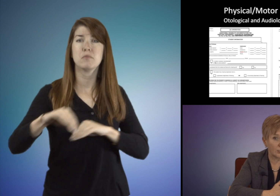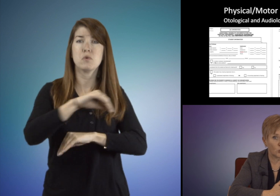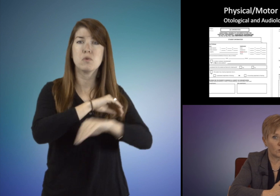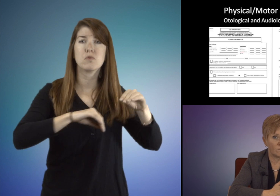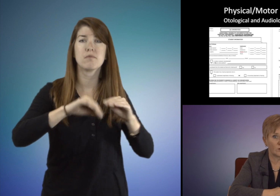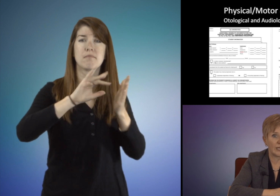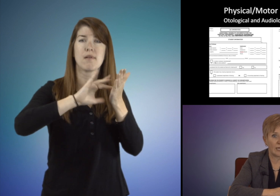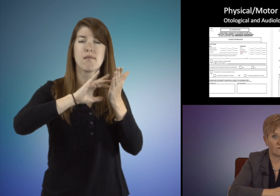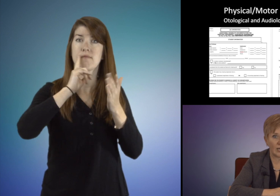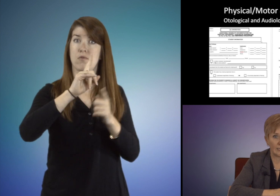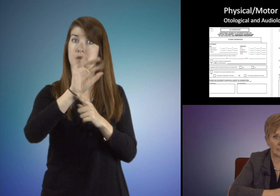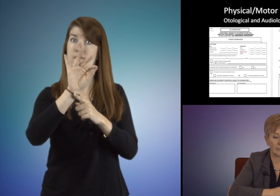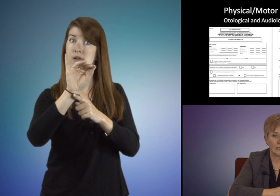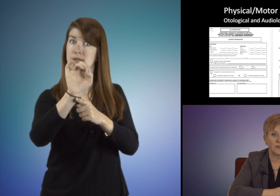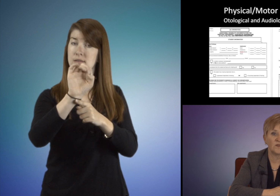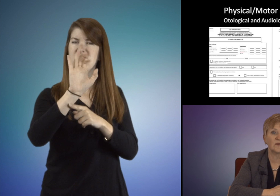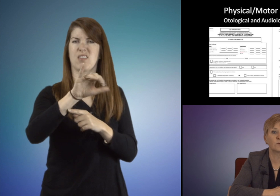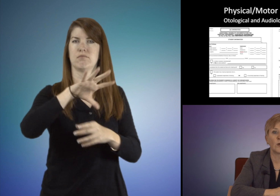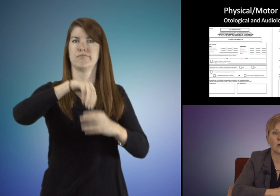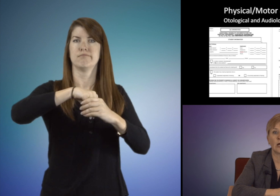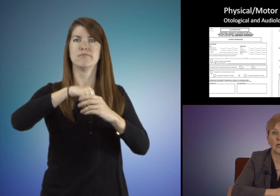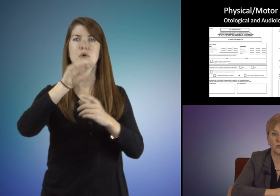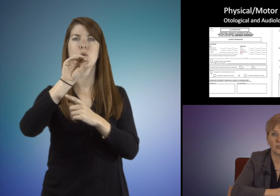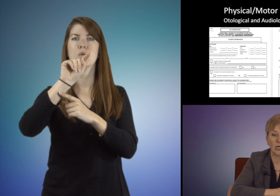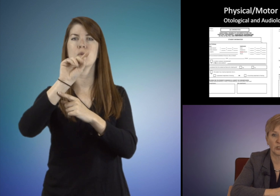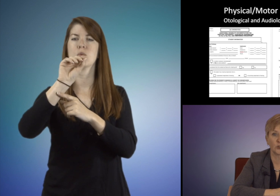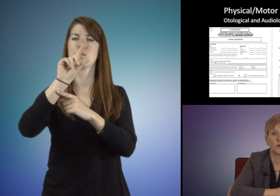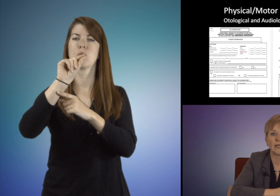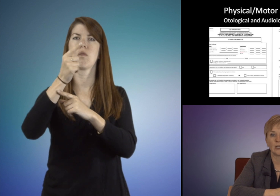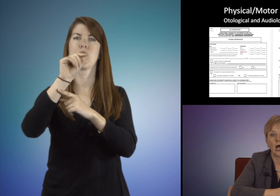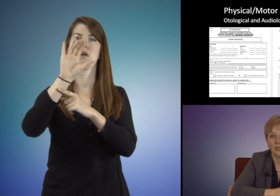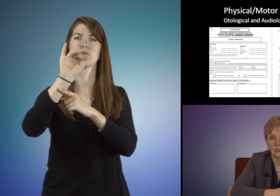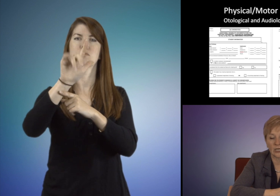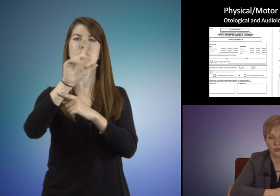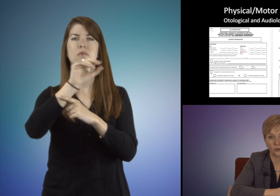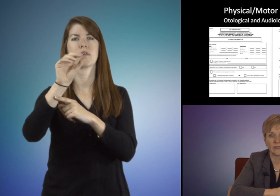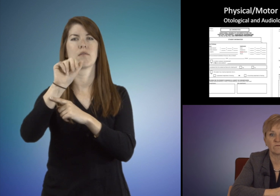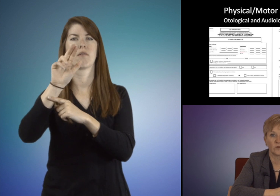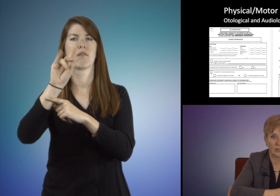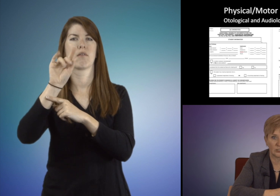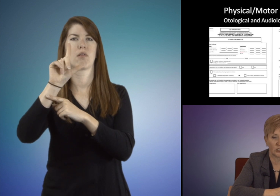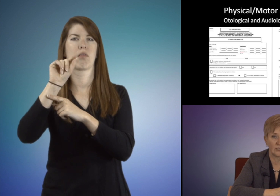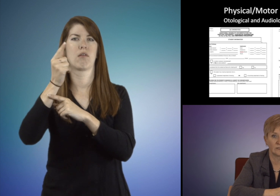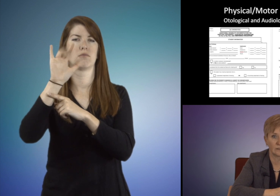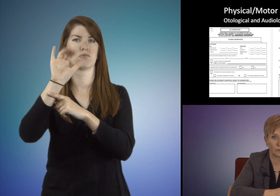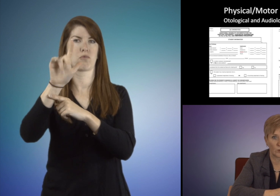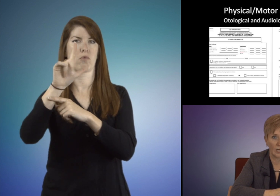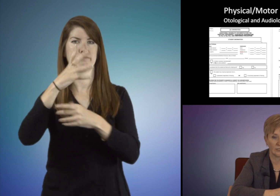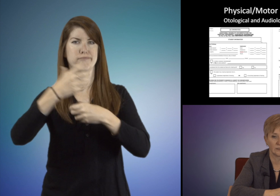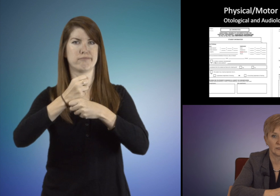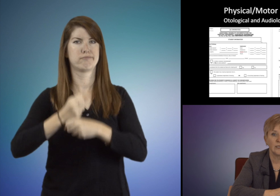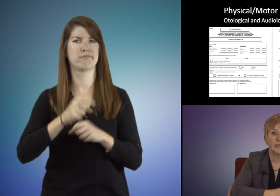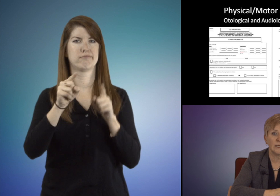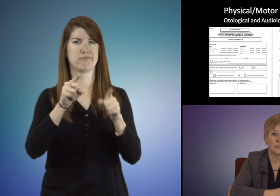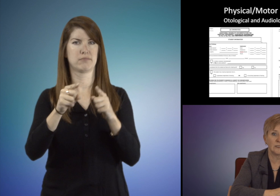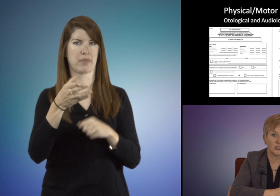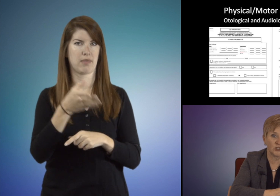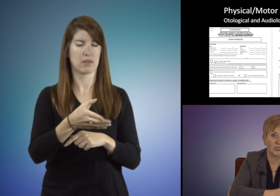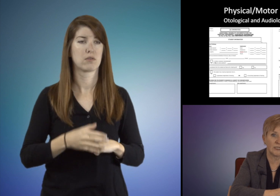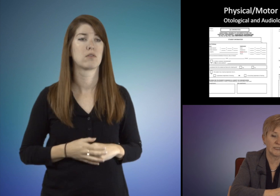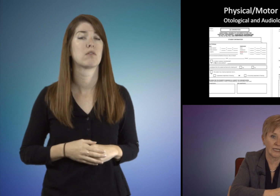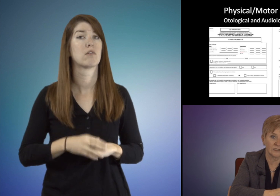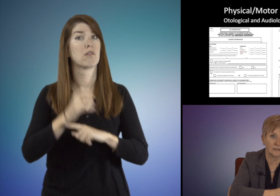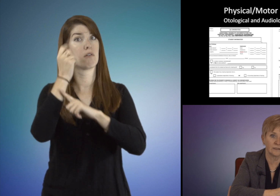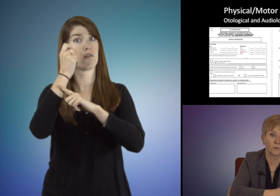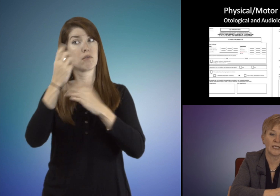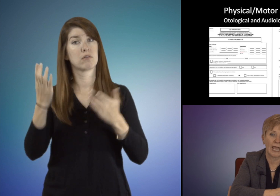or medical for the FIE, this is where our otological and audiological information is summarized. In